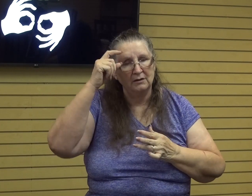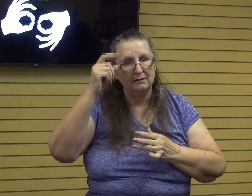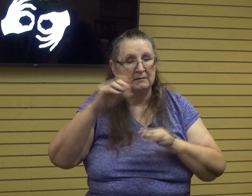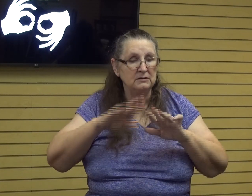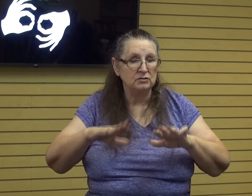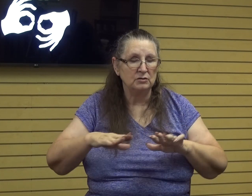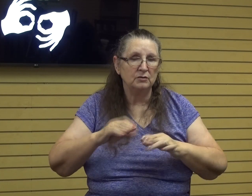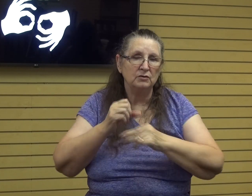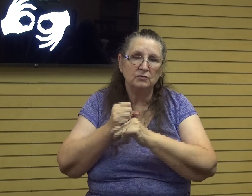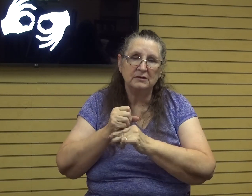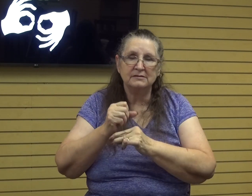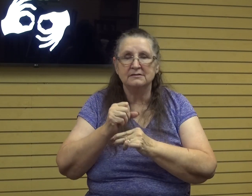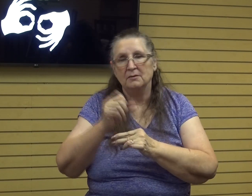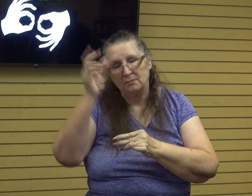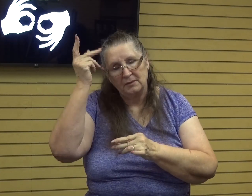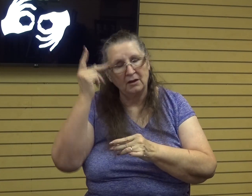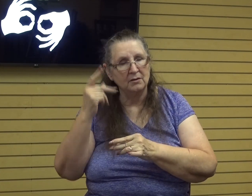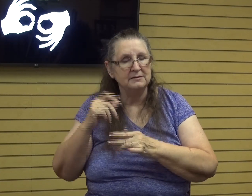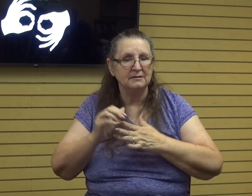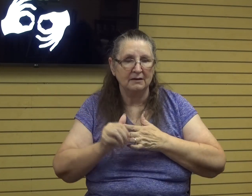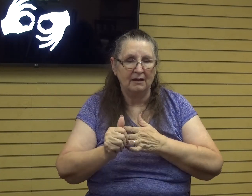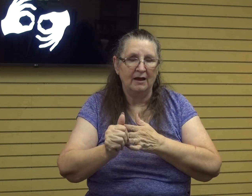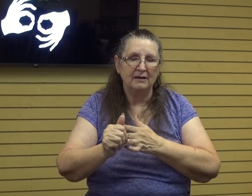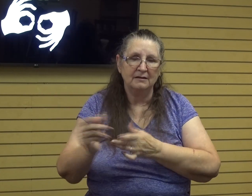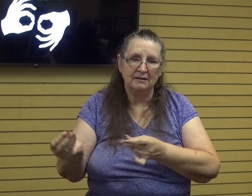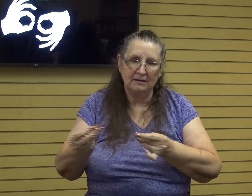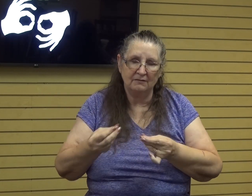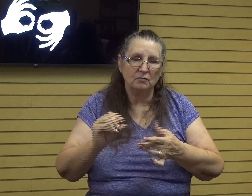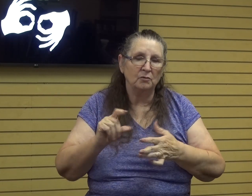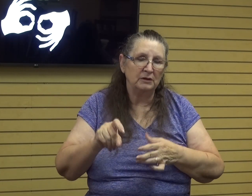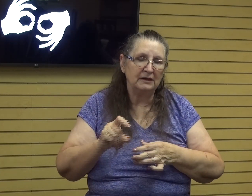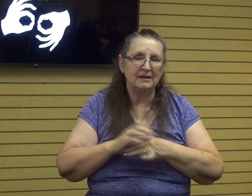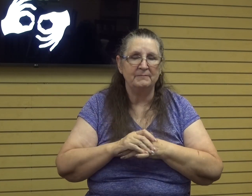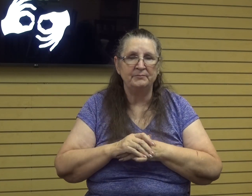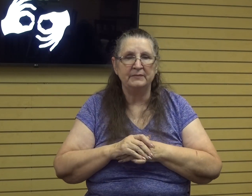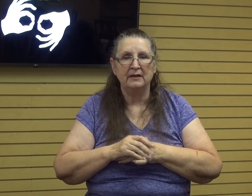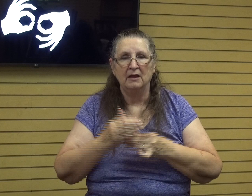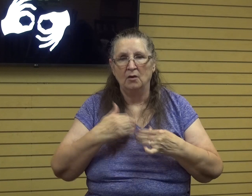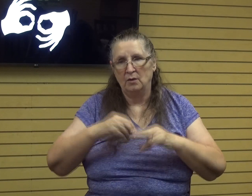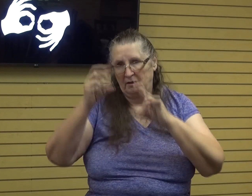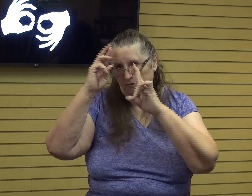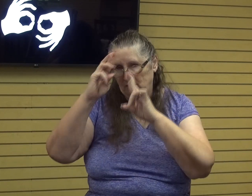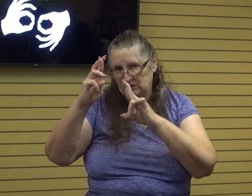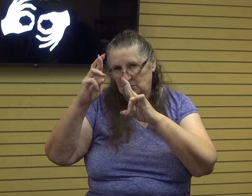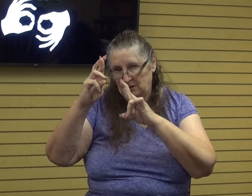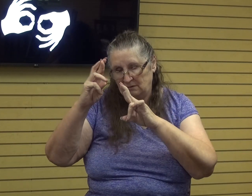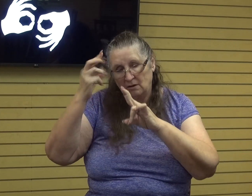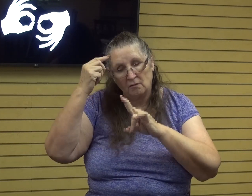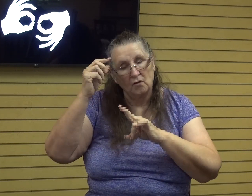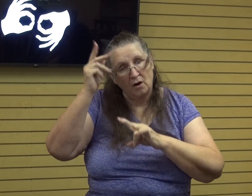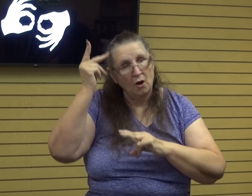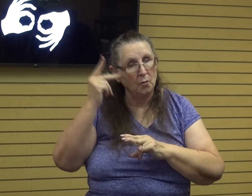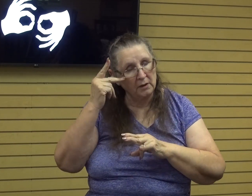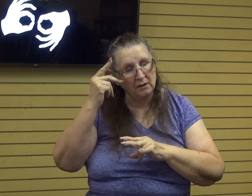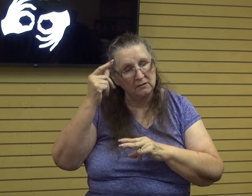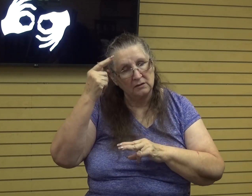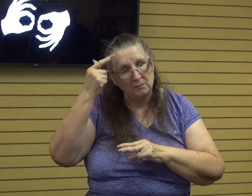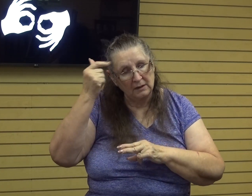to guide us and provide for us. We have the respect and reverence for them because they're our keepers, you